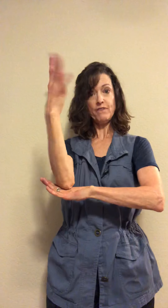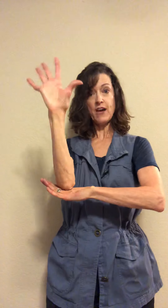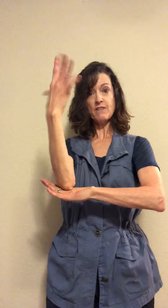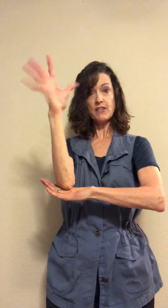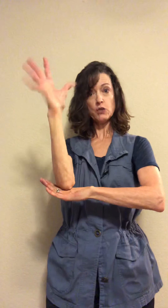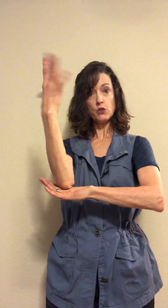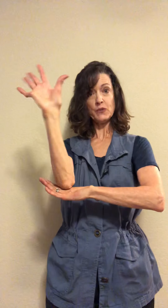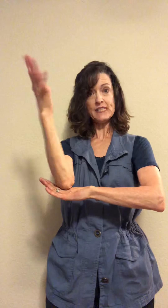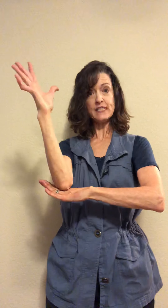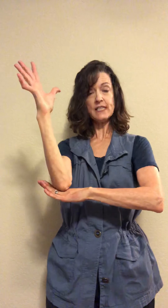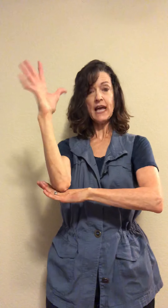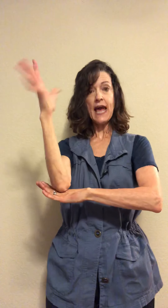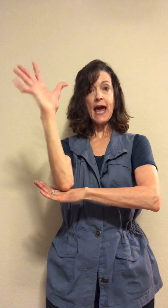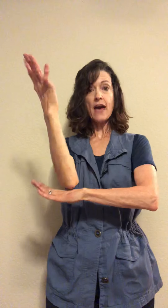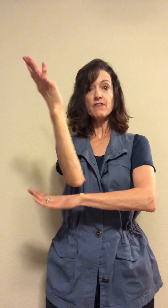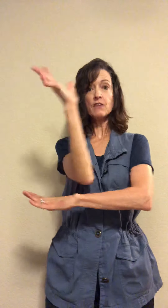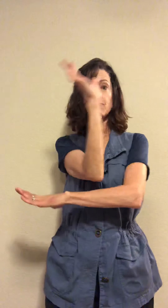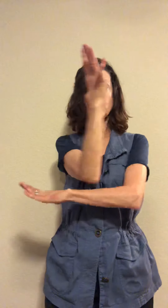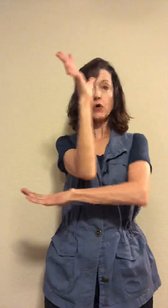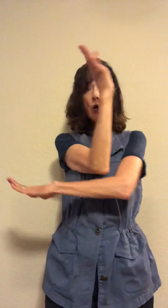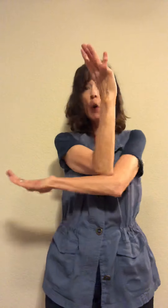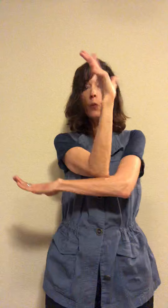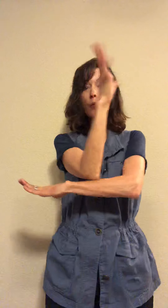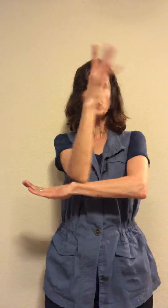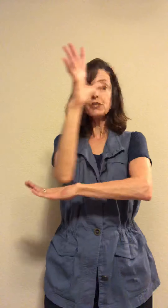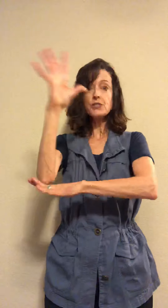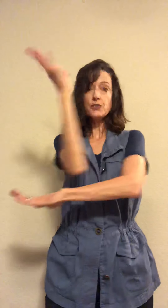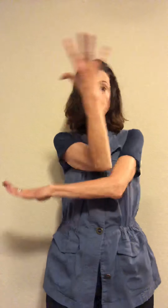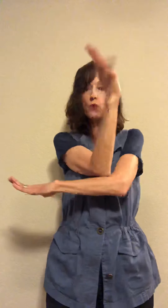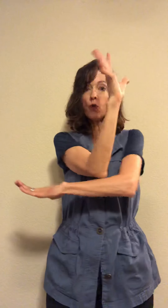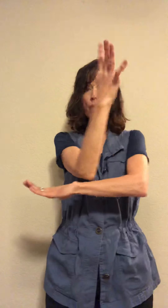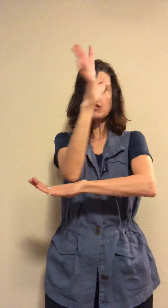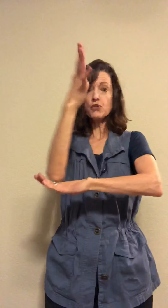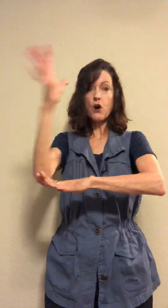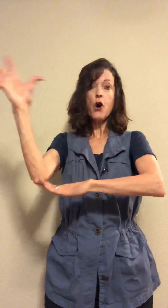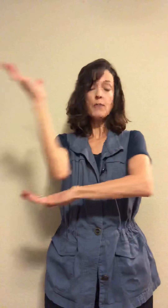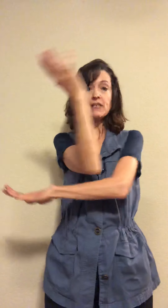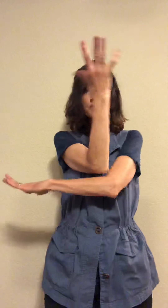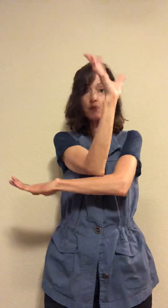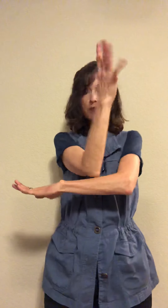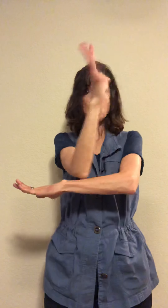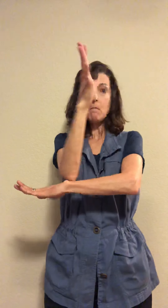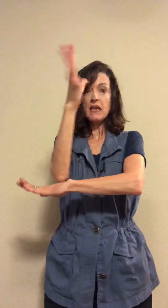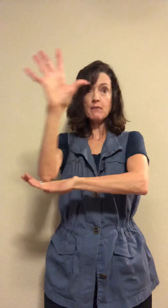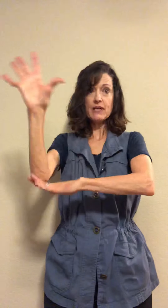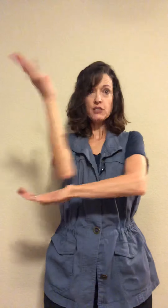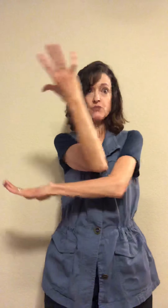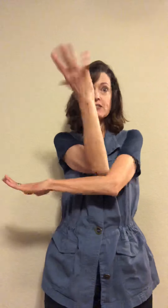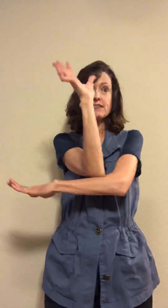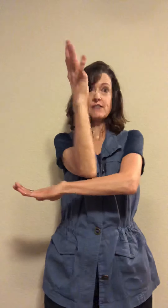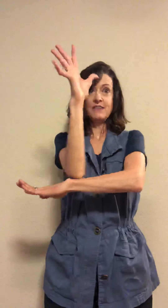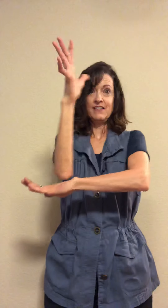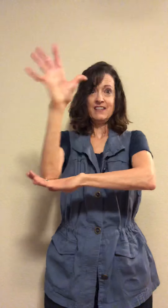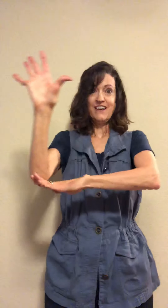5, and then twist it. And then for woods, you're going to go across your arm because there's many, many trees. All